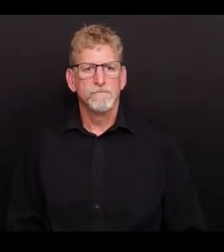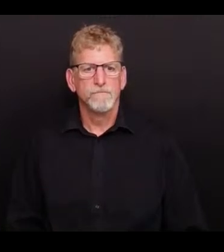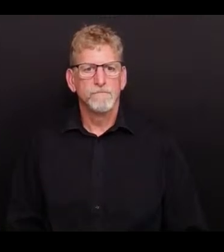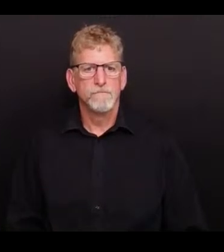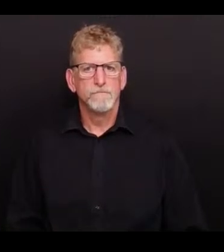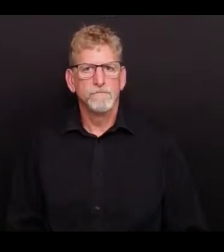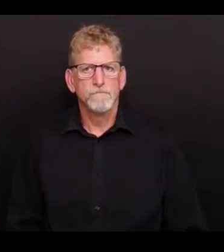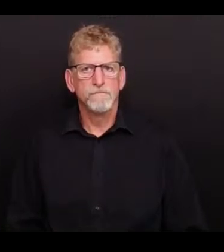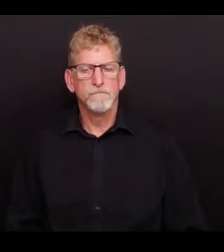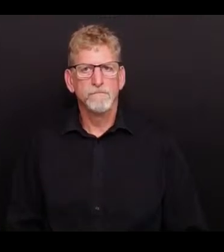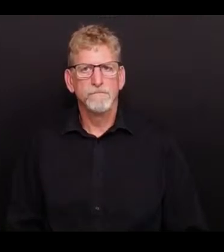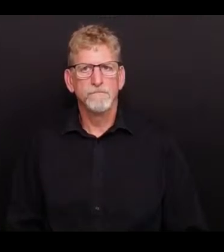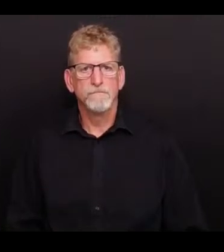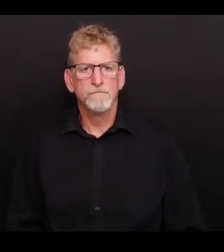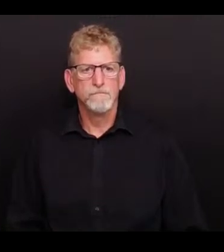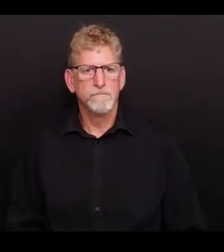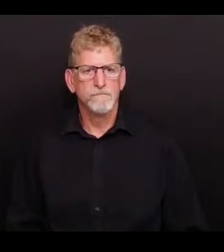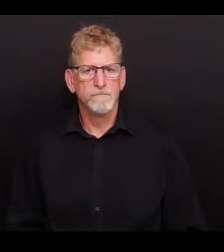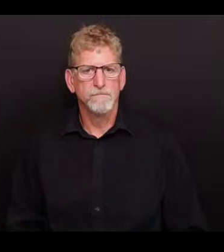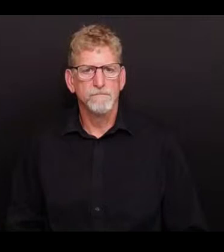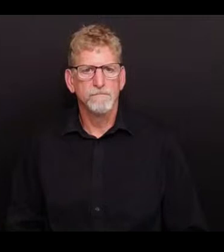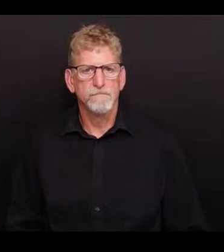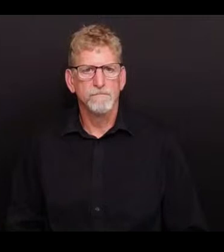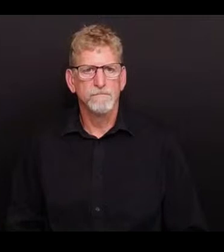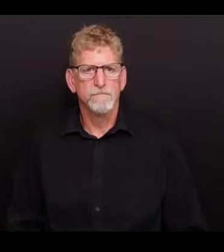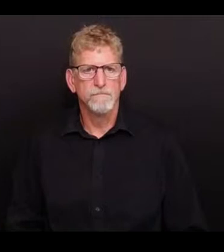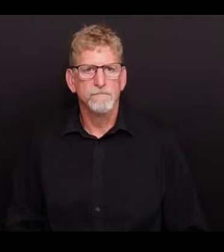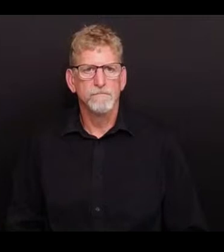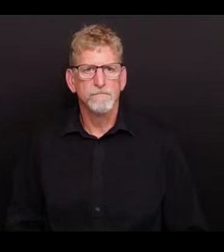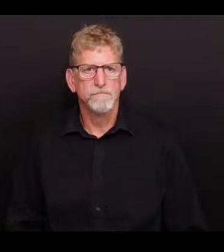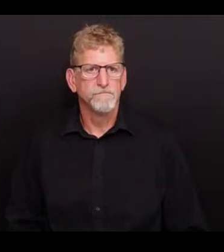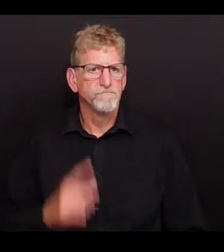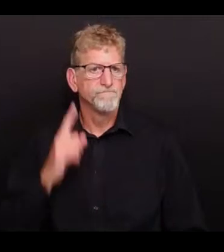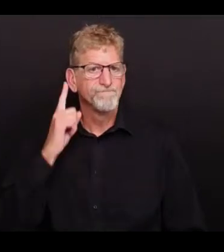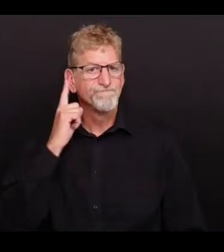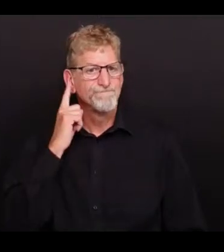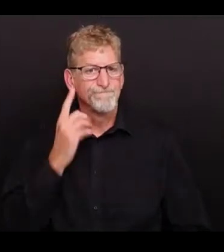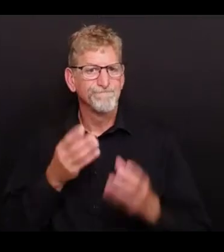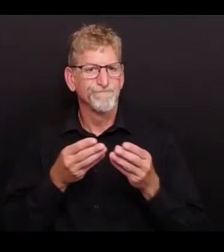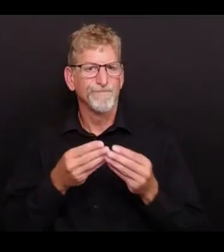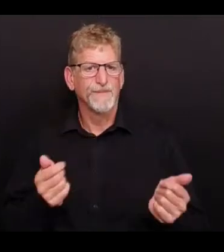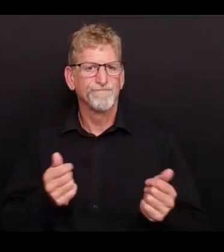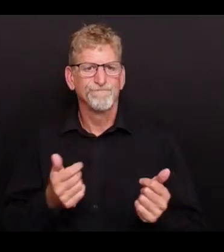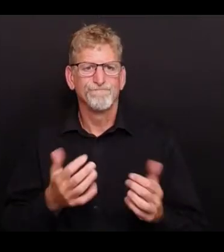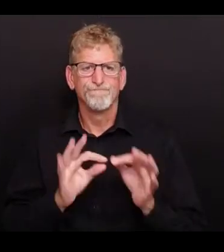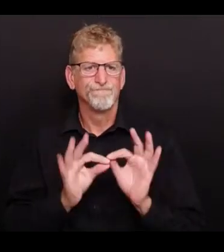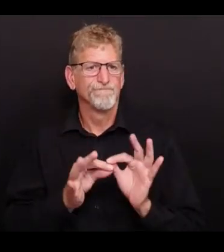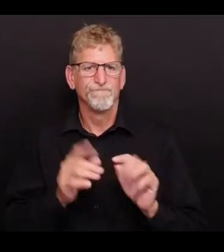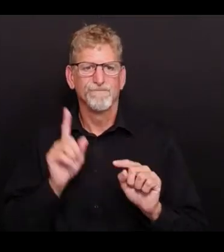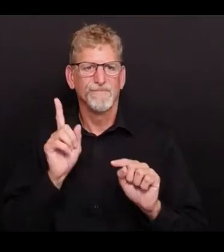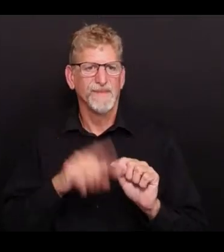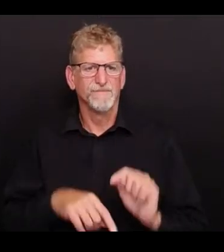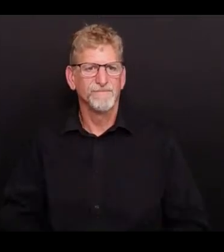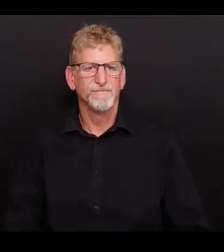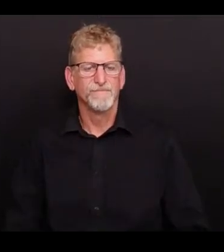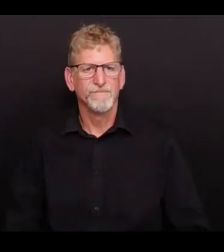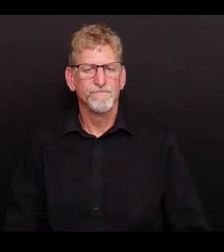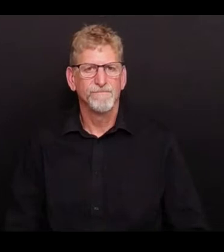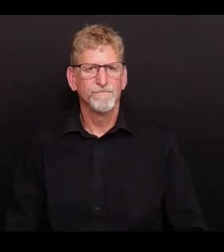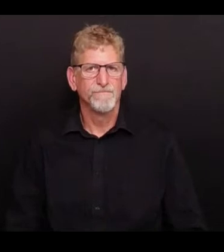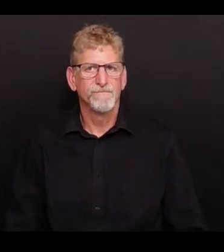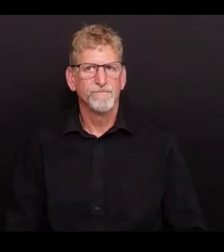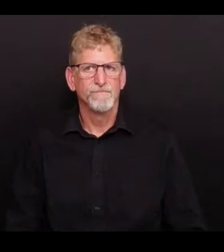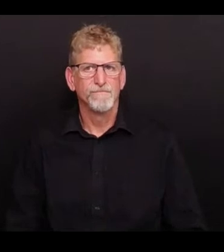among MHCP enrollees than among Minnesotans as a whole. As of June 30th, only 40.4%